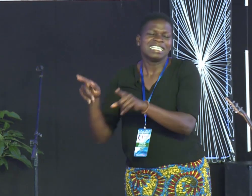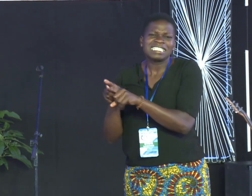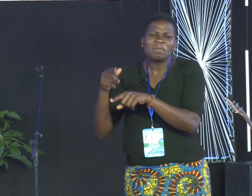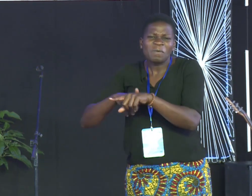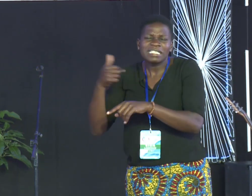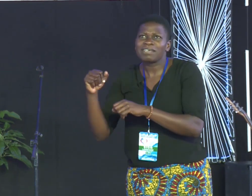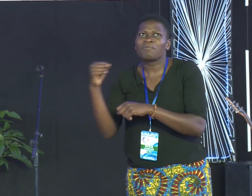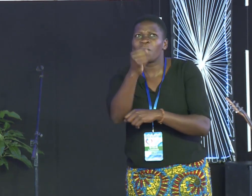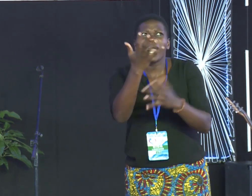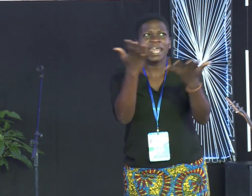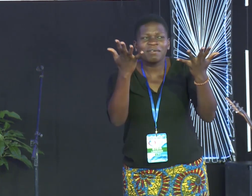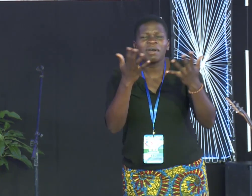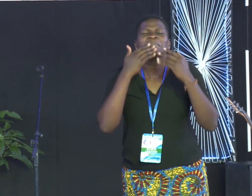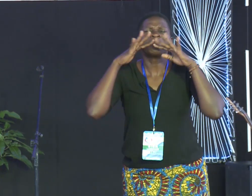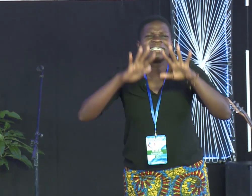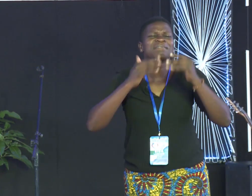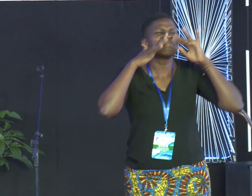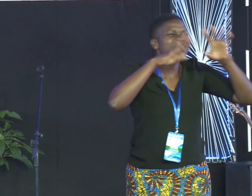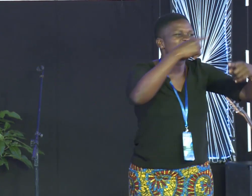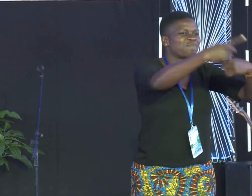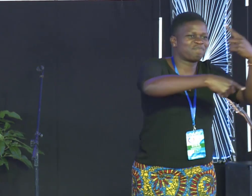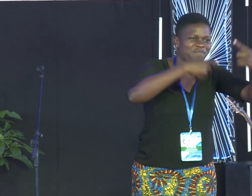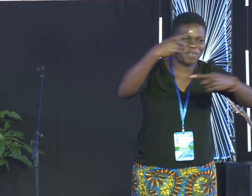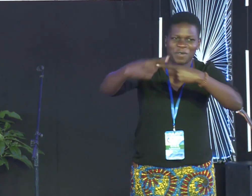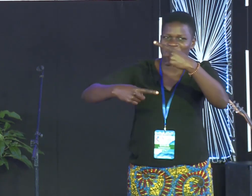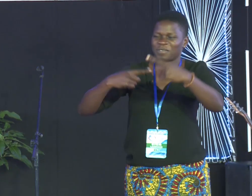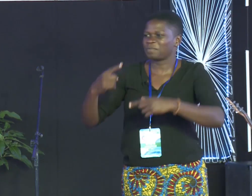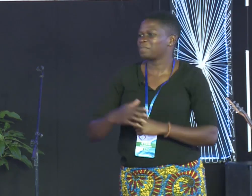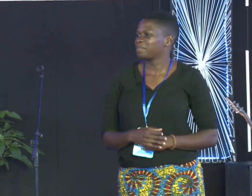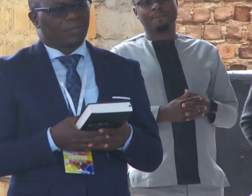pray for the grace of God that he can use all, he can trade with